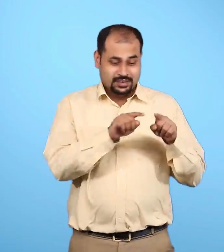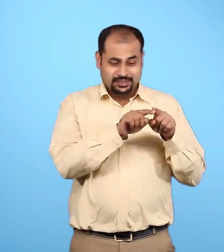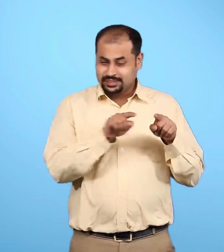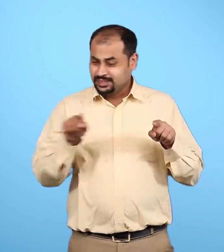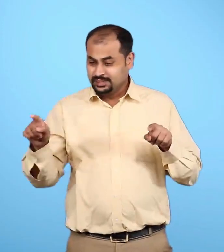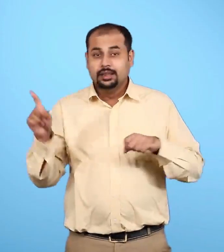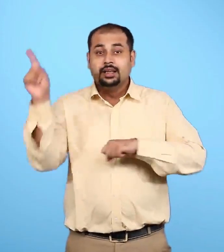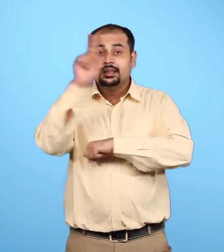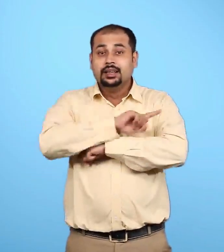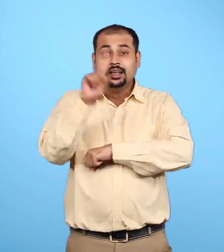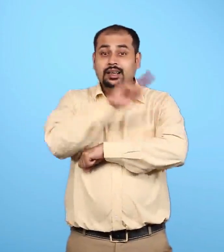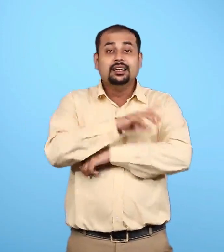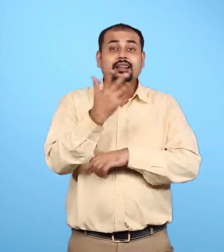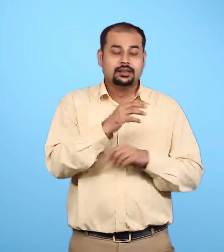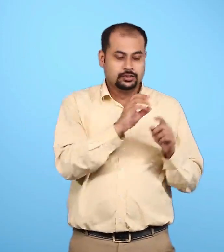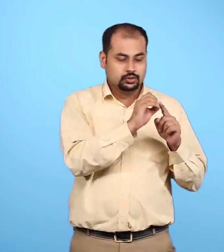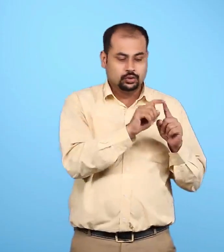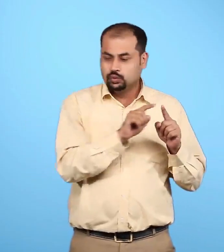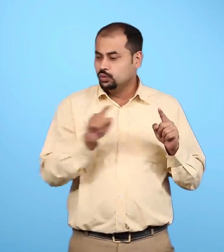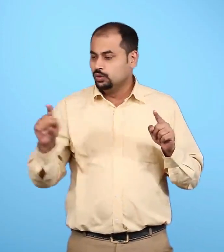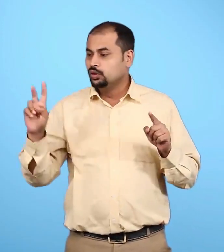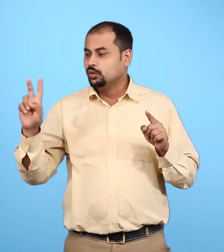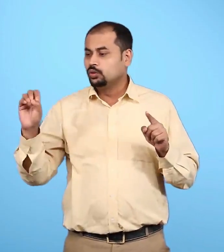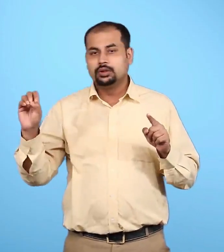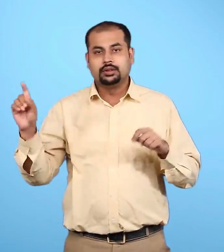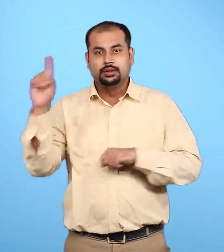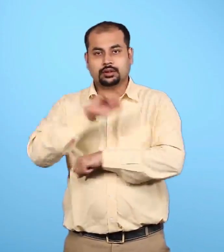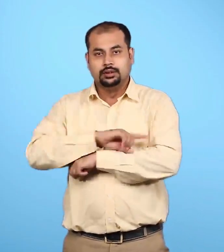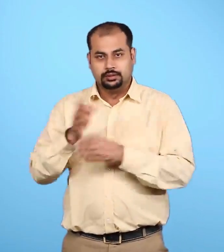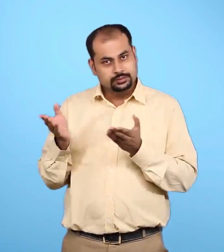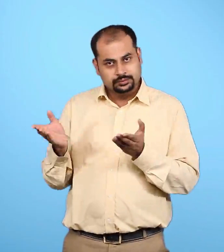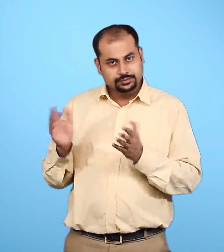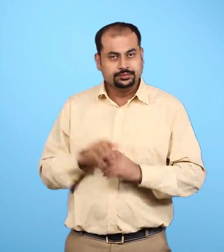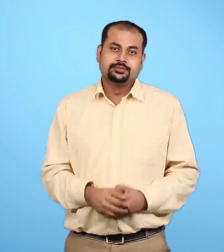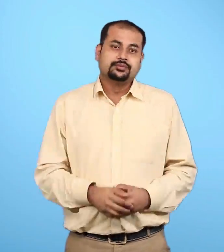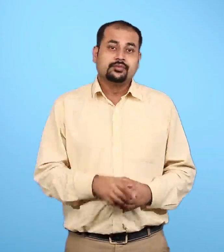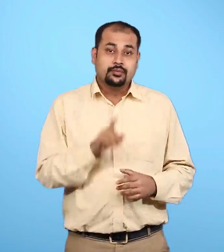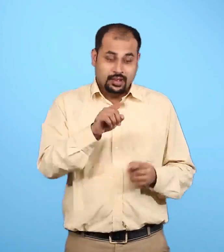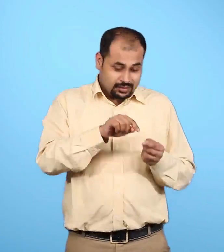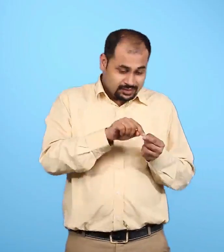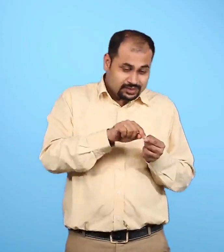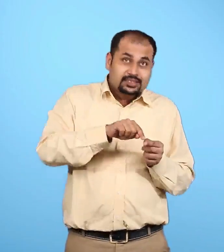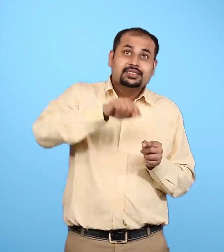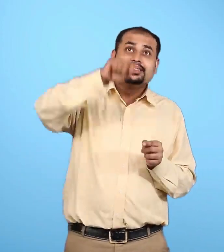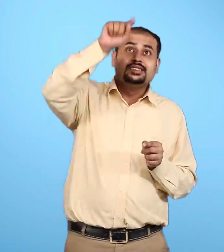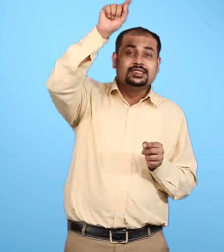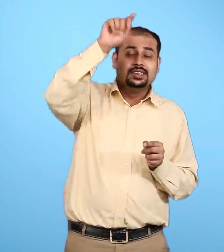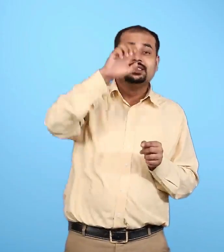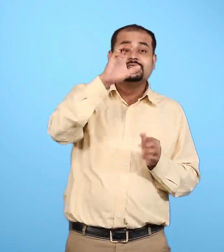On the horizontal axis, days are shown from 0 to 20. On the vertical axis,